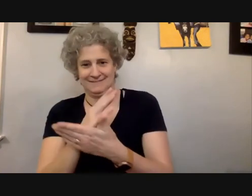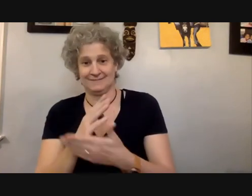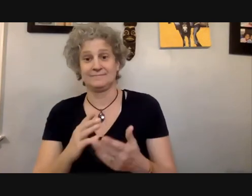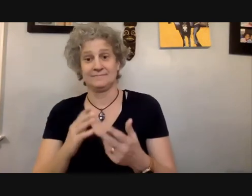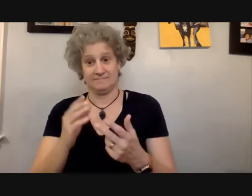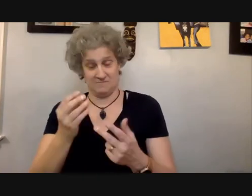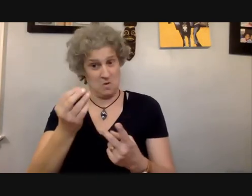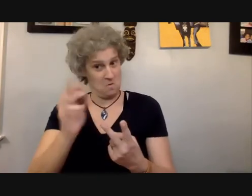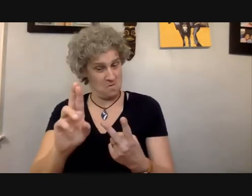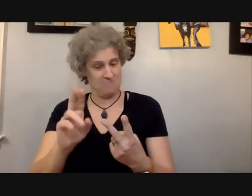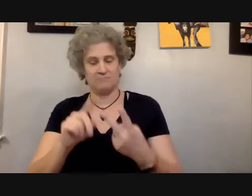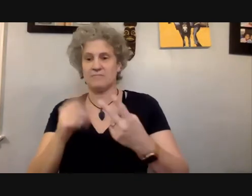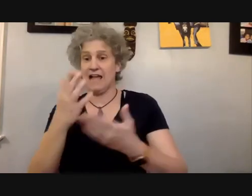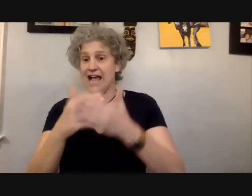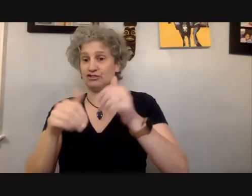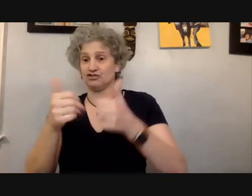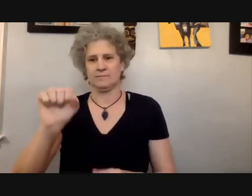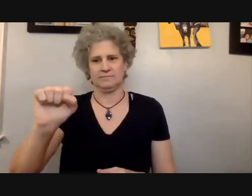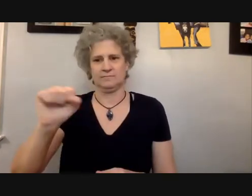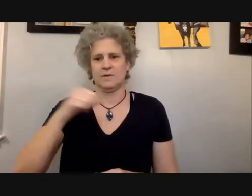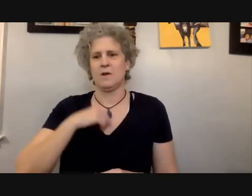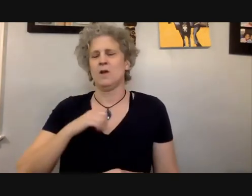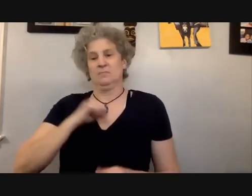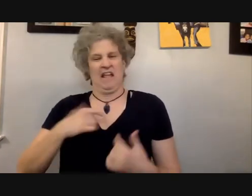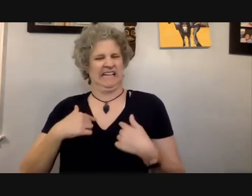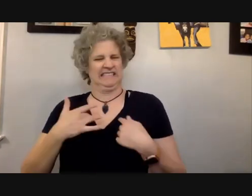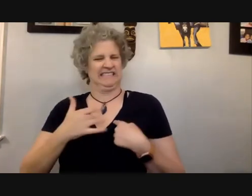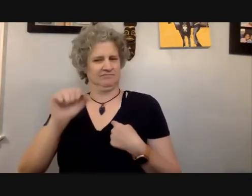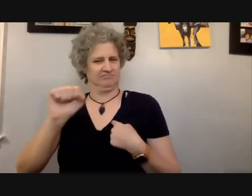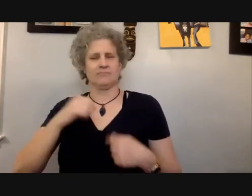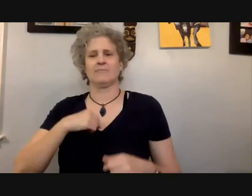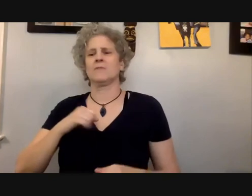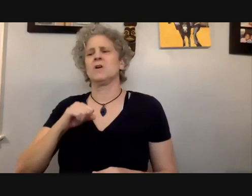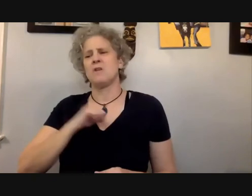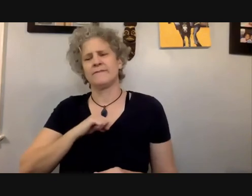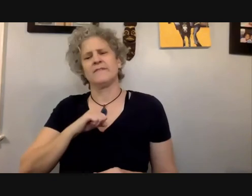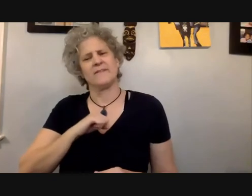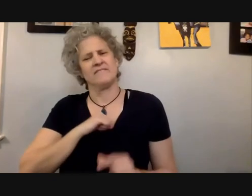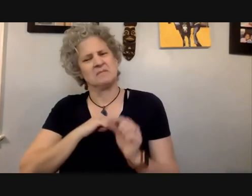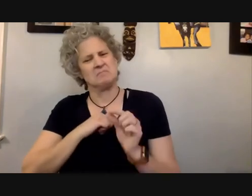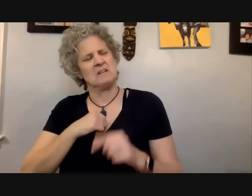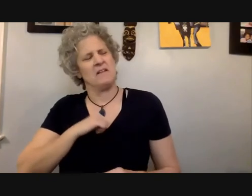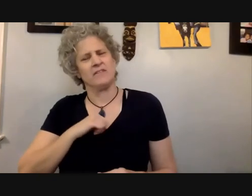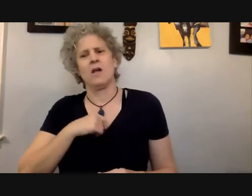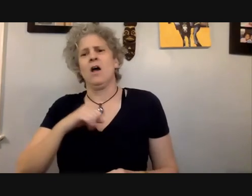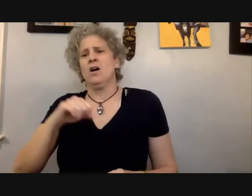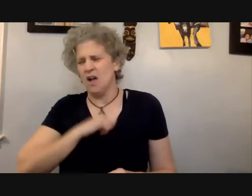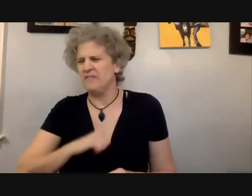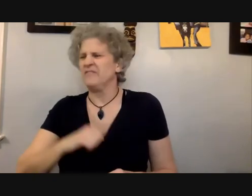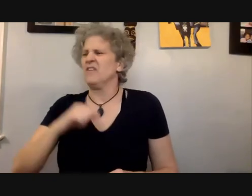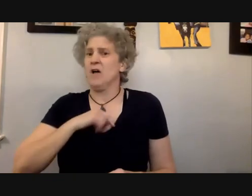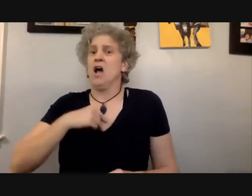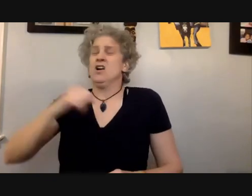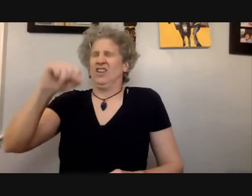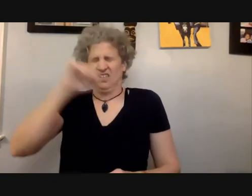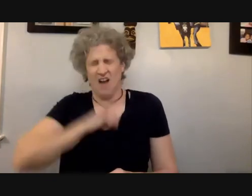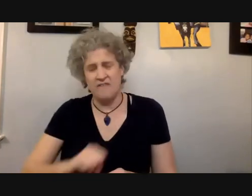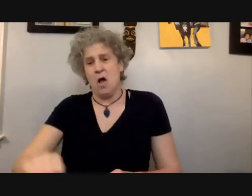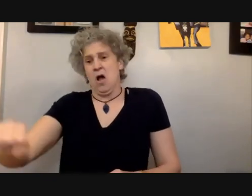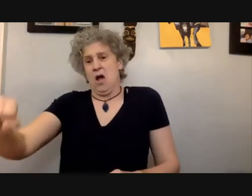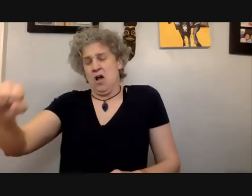that. Okay, that's the range there. Or the hand shape of an S. This is typically what I use. And then this is